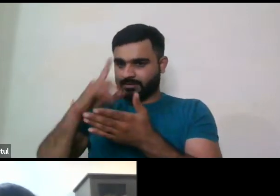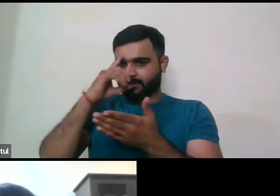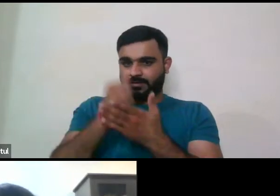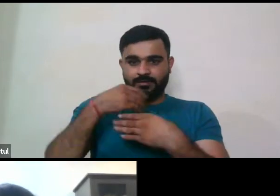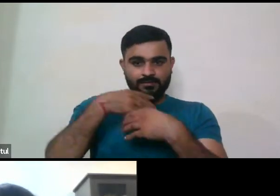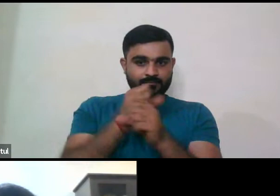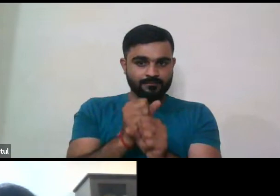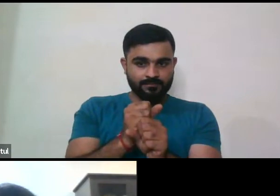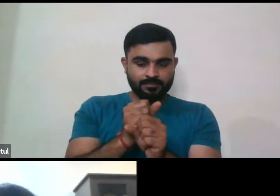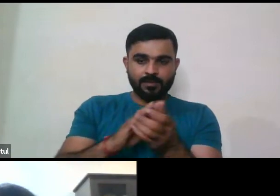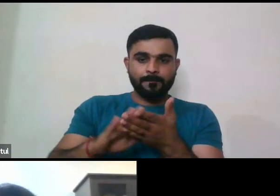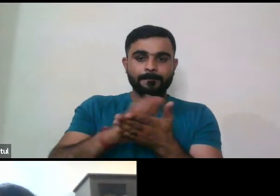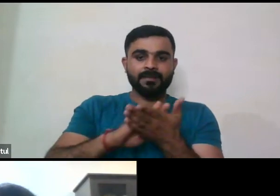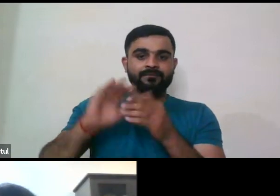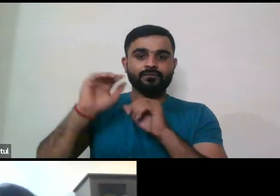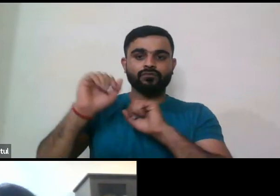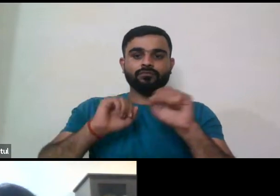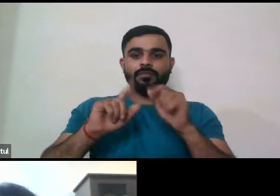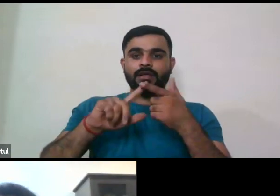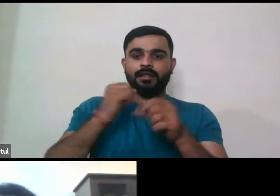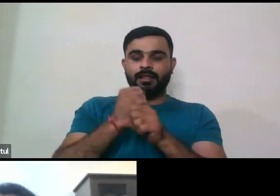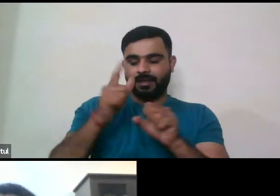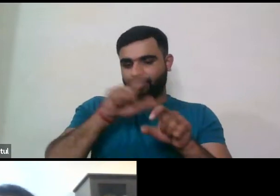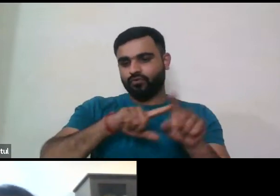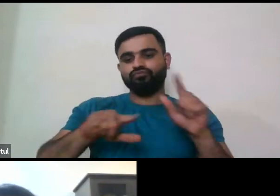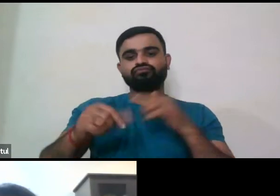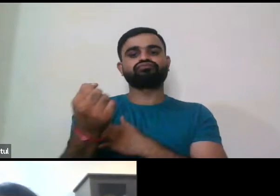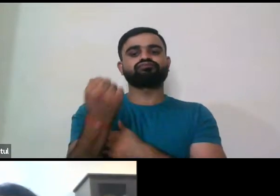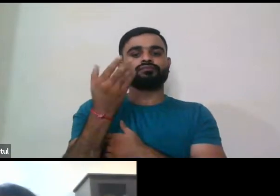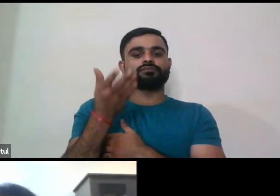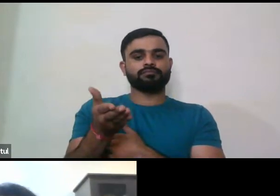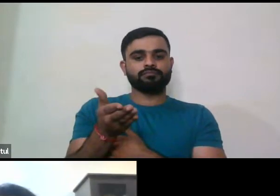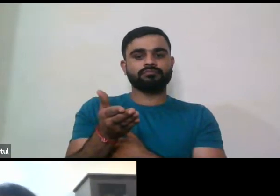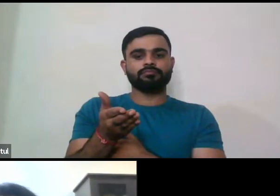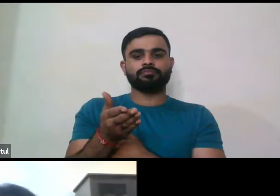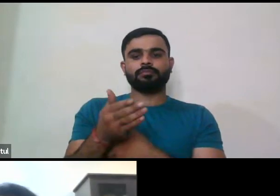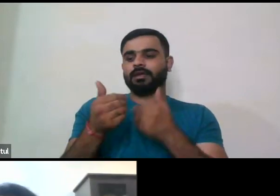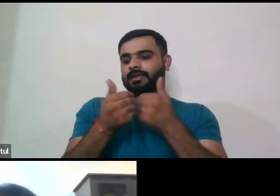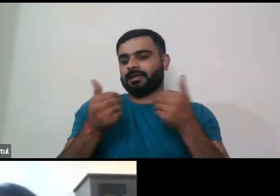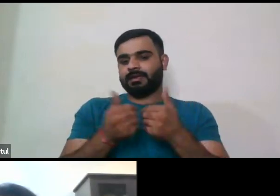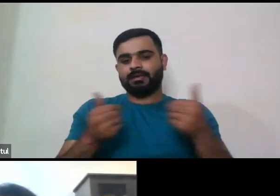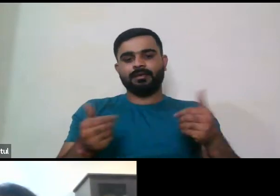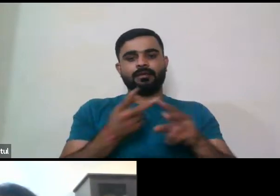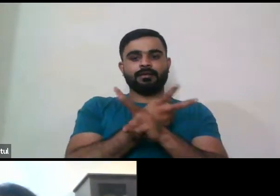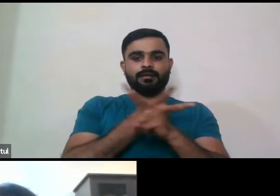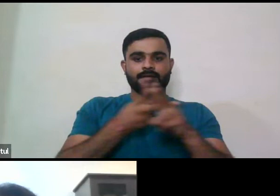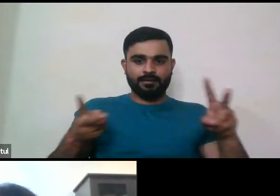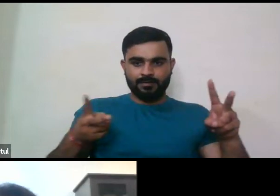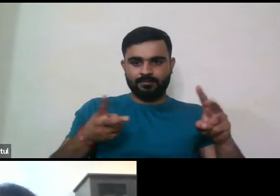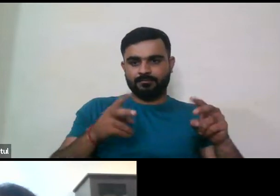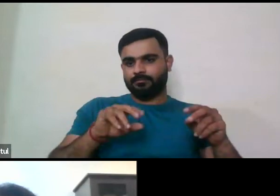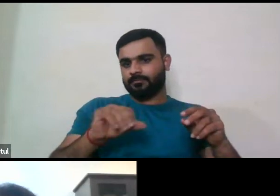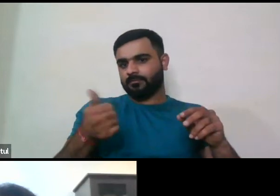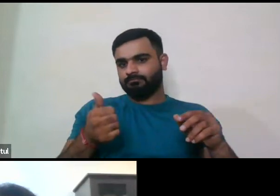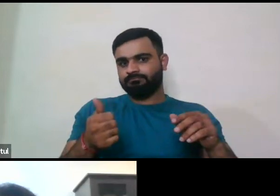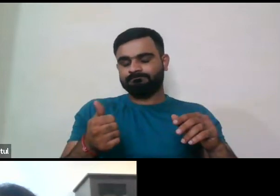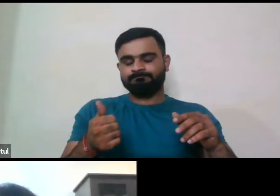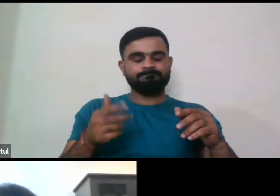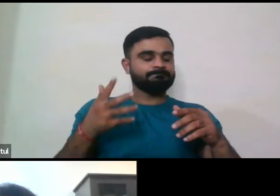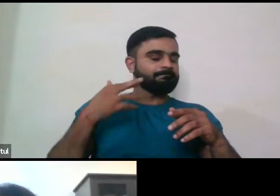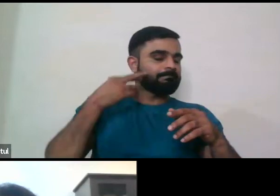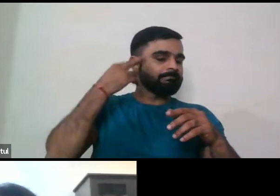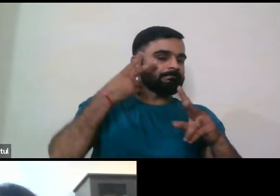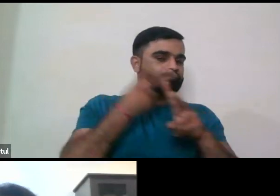made on the basis of the legal strength of the case and not on these sort of other kind of extraneous